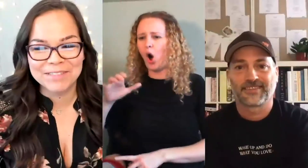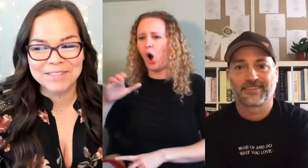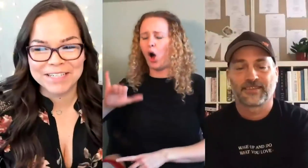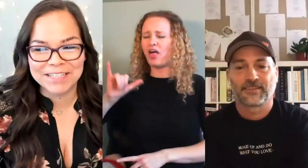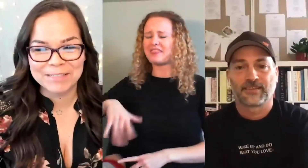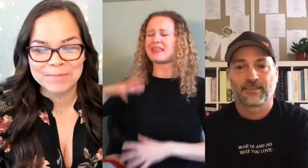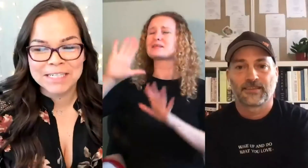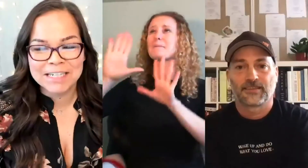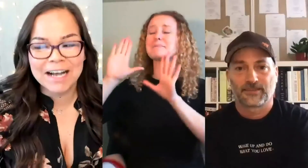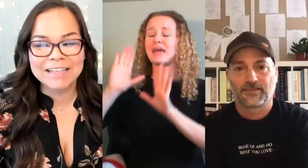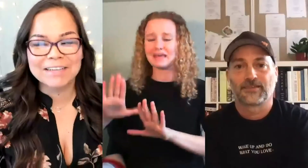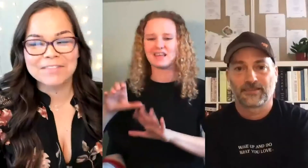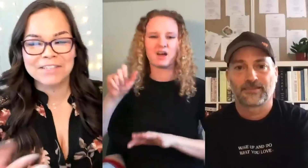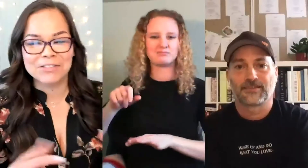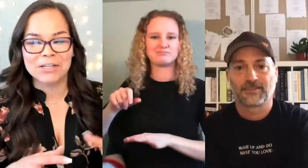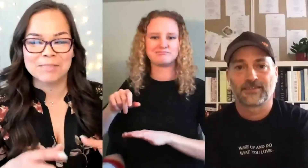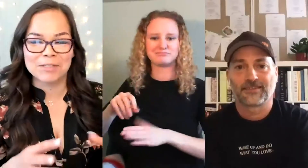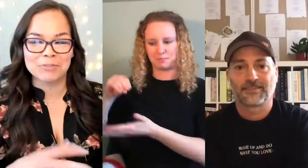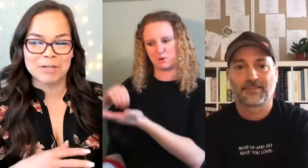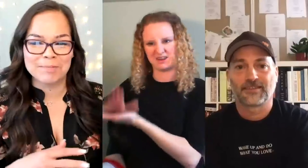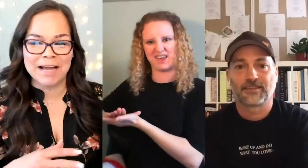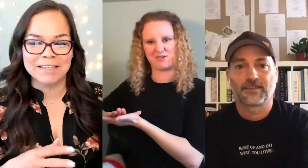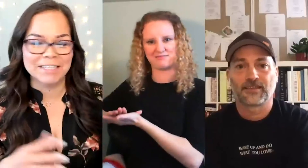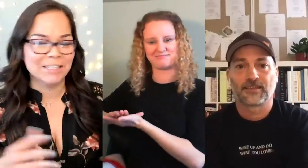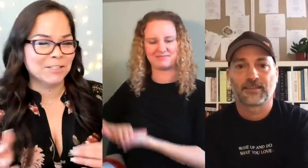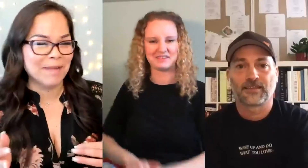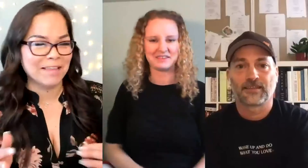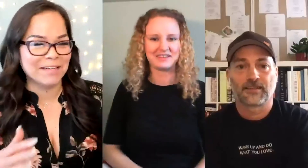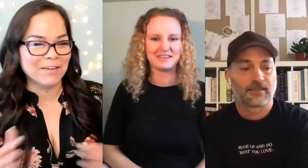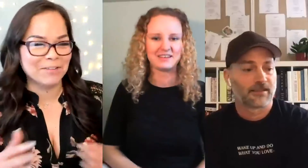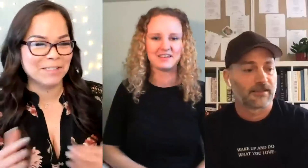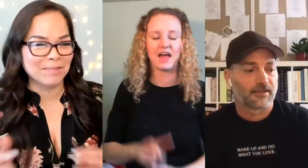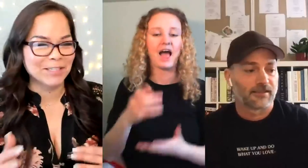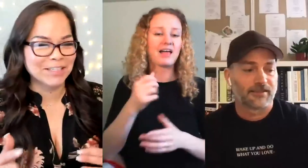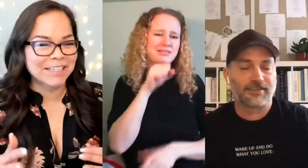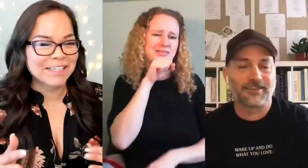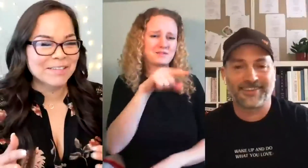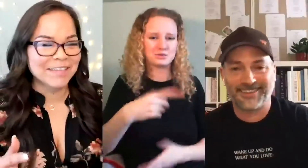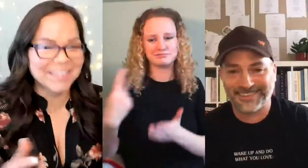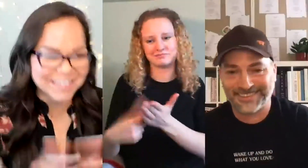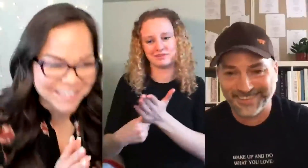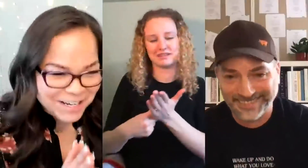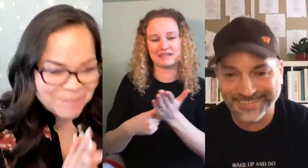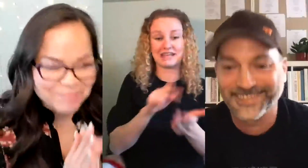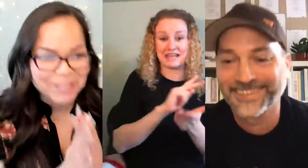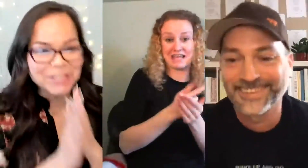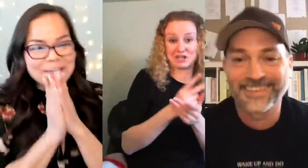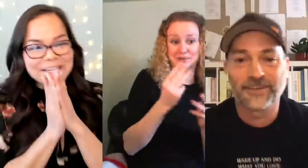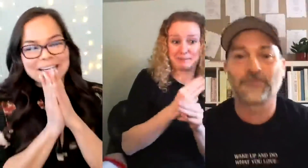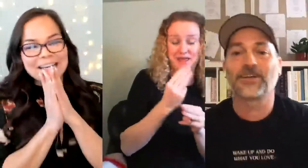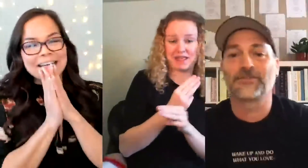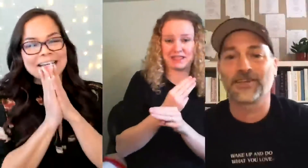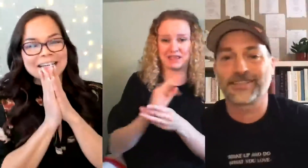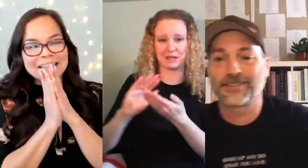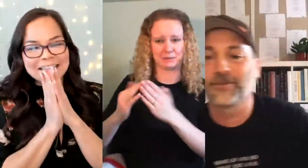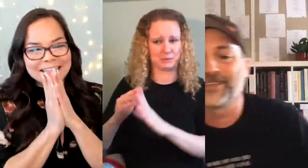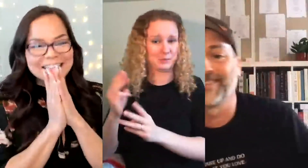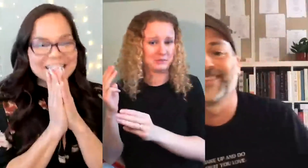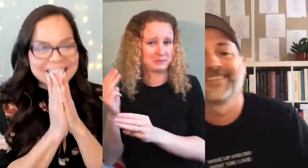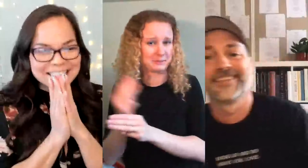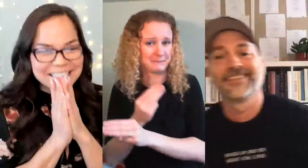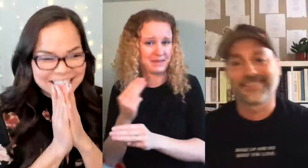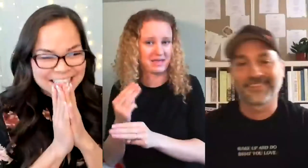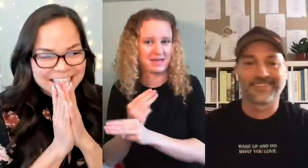damn was one of them. I love that you talked about drug math and kitchen math and how they're similar. You know what? Very